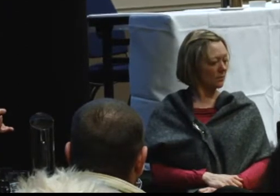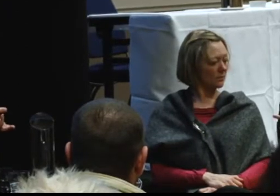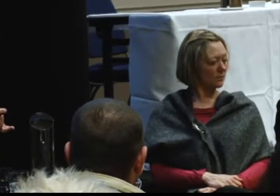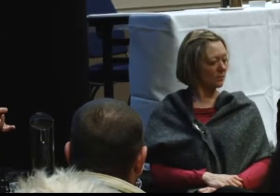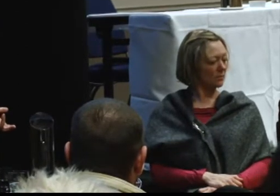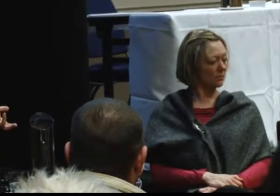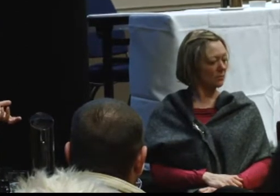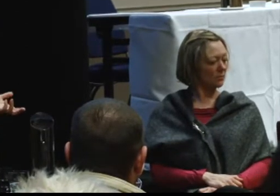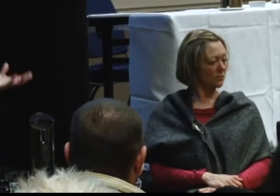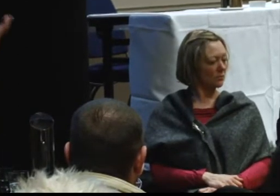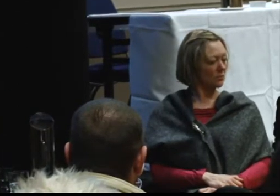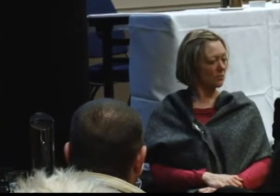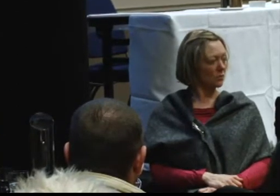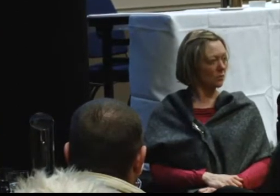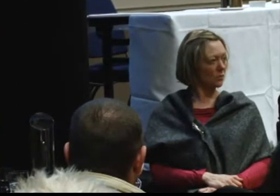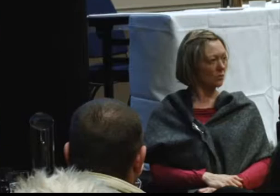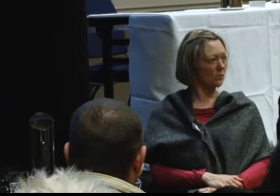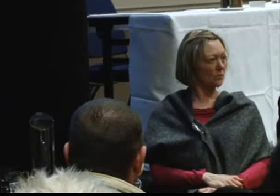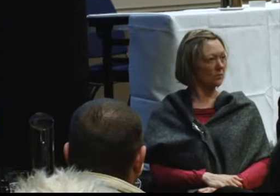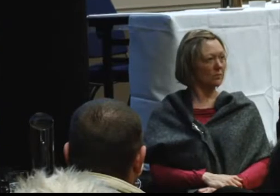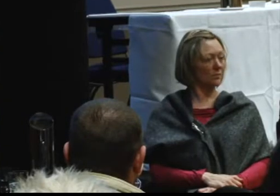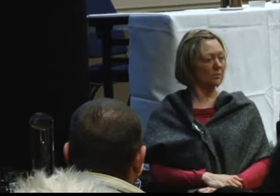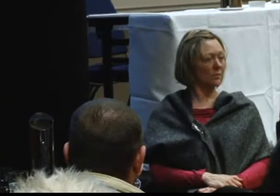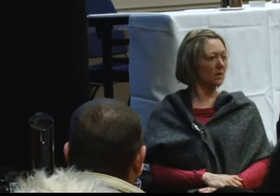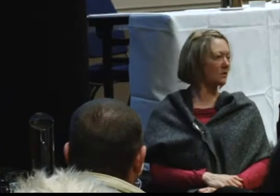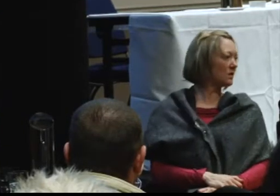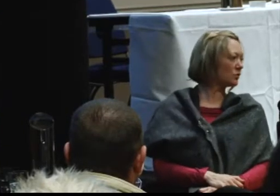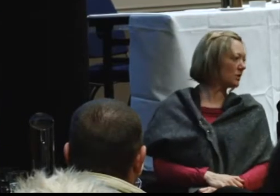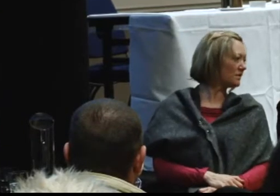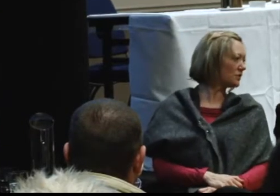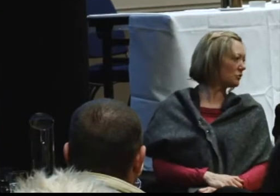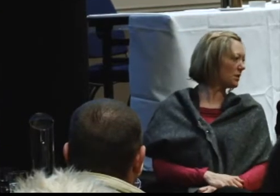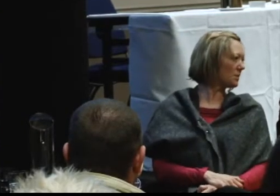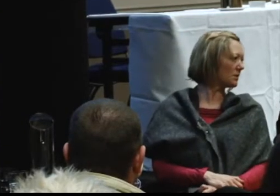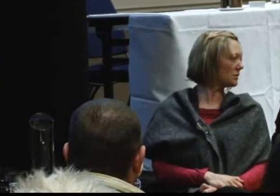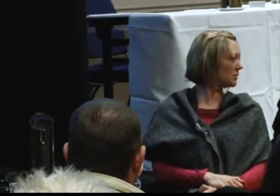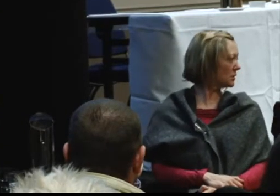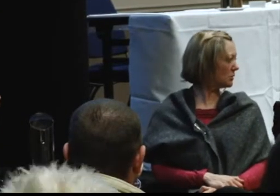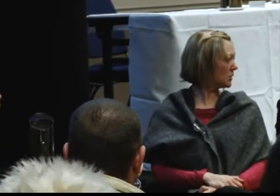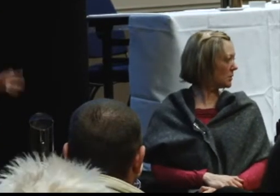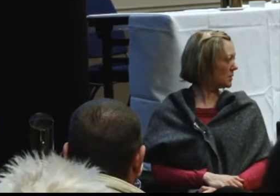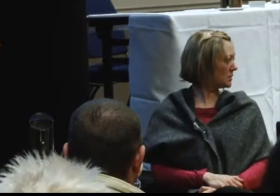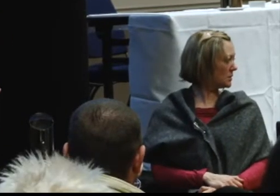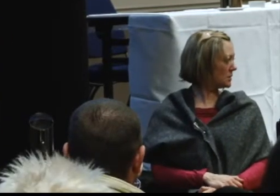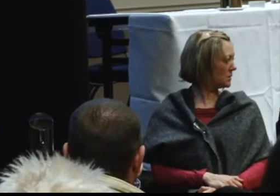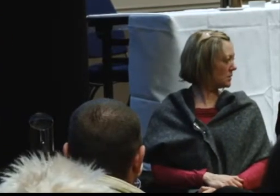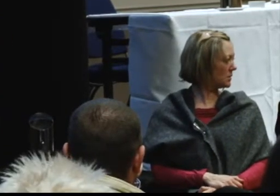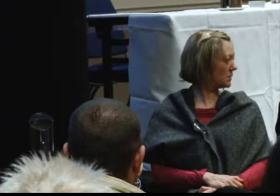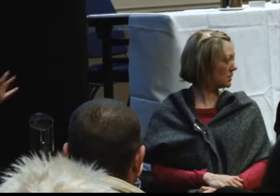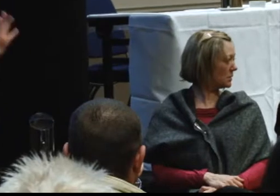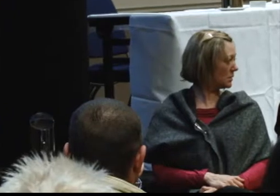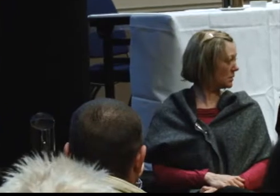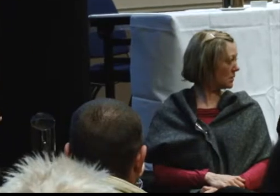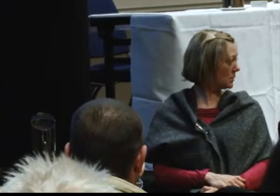you're not quite sure, just think, if you have your kroa and your kuia sitting either side of you about now, would they be okay